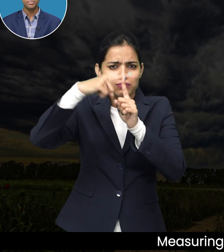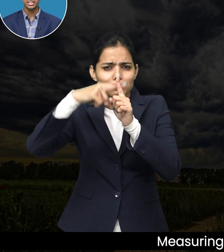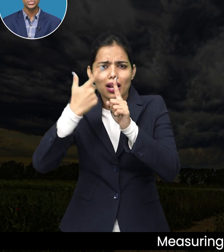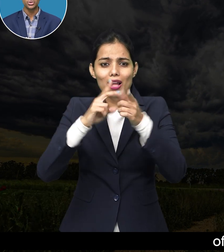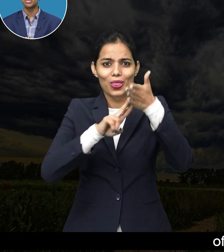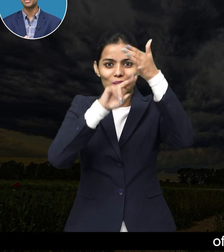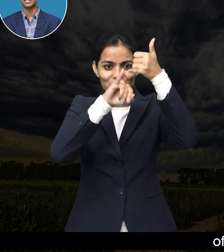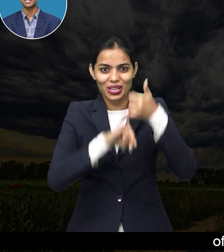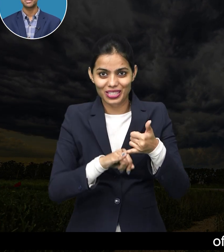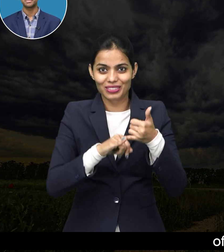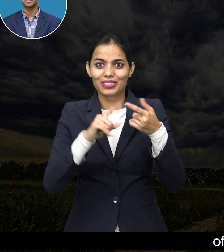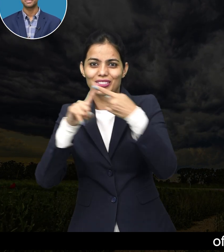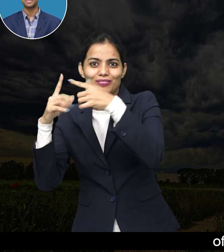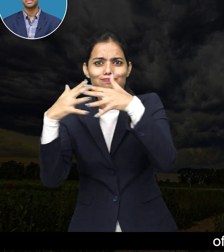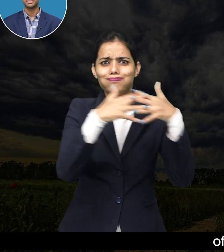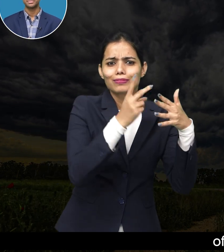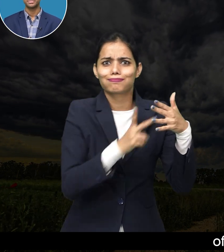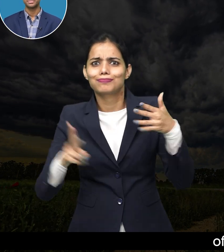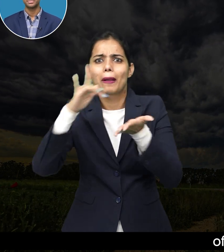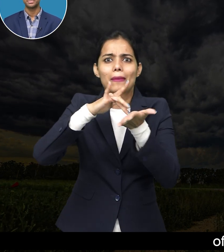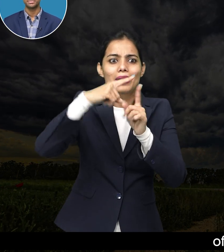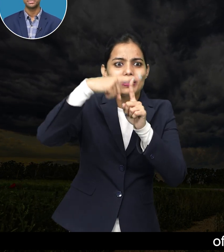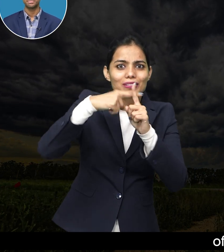Measuring temperature of a place.